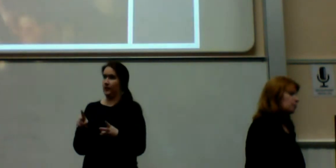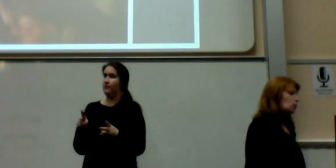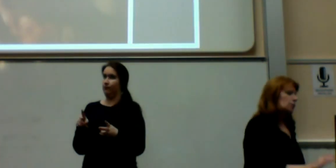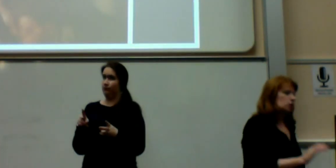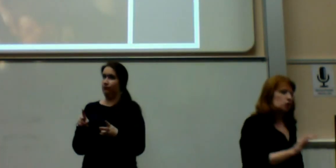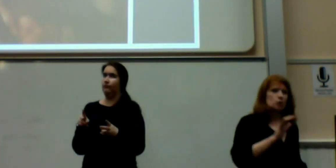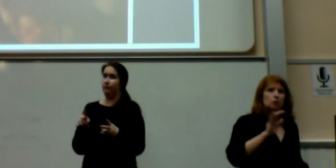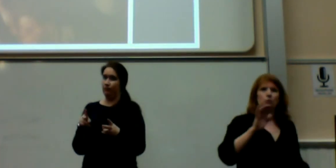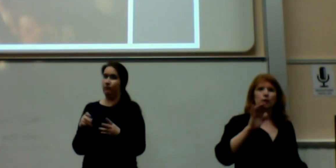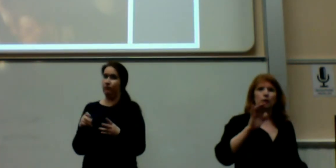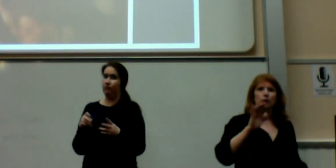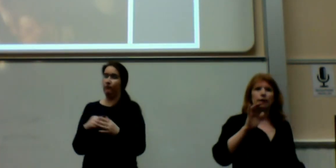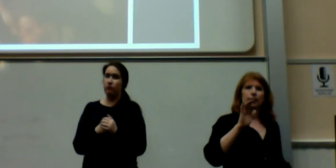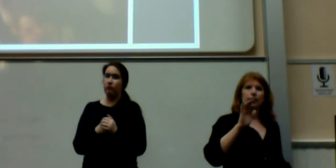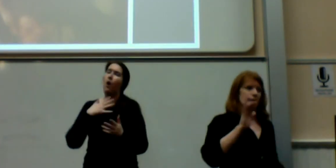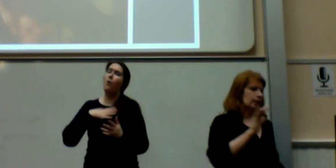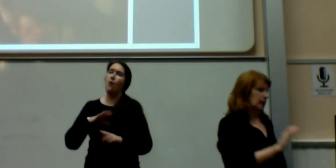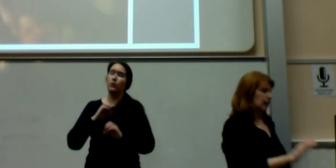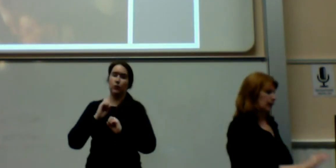And I'm going to,